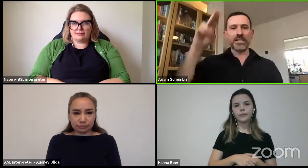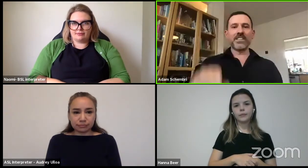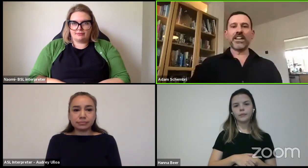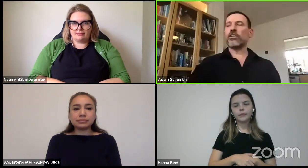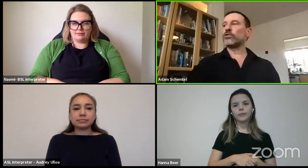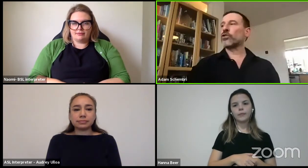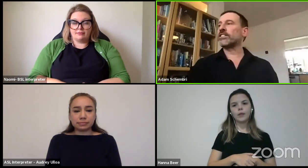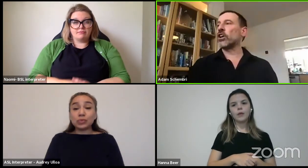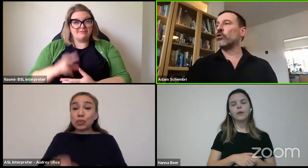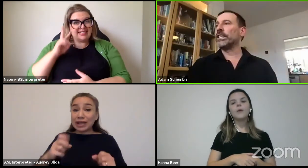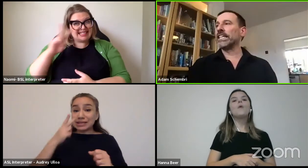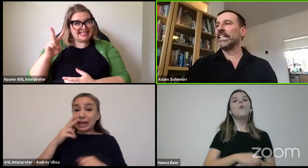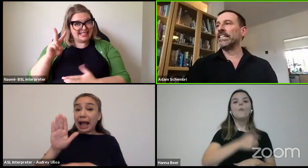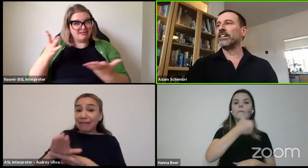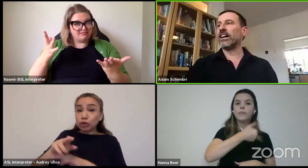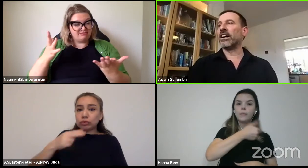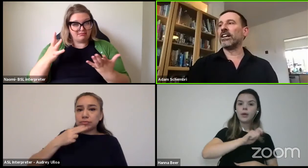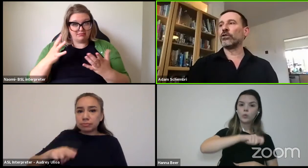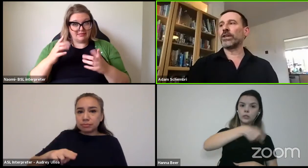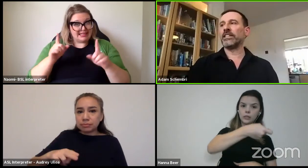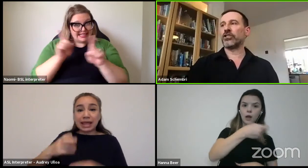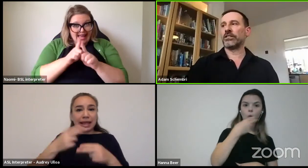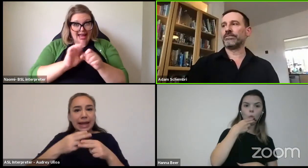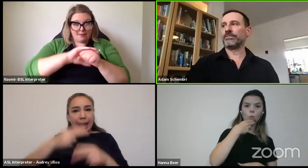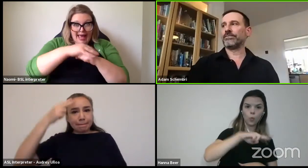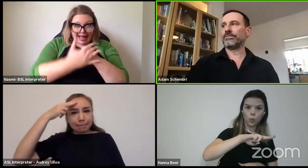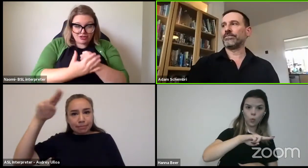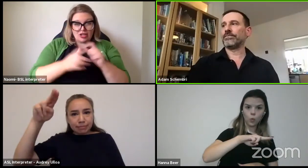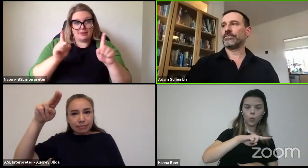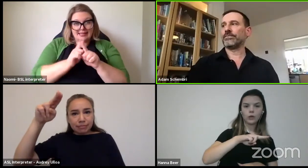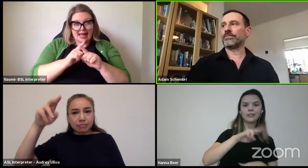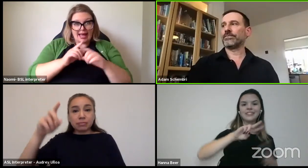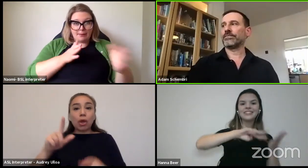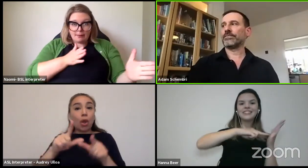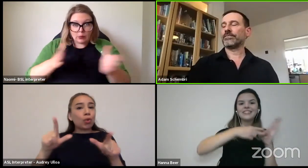So you can see they contrast only in location.